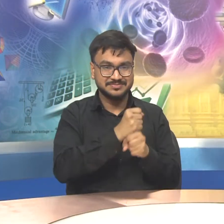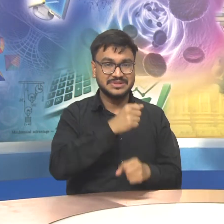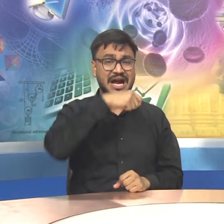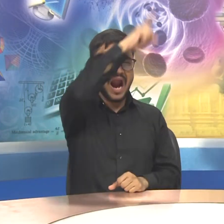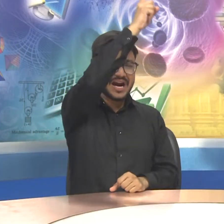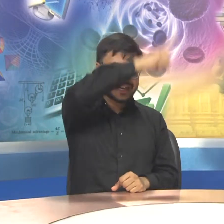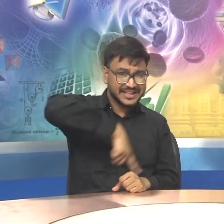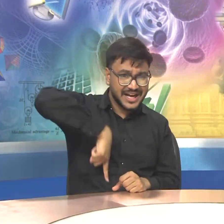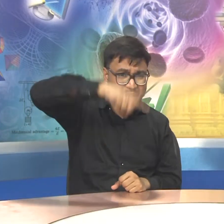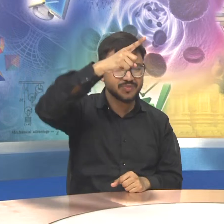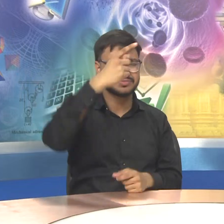Second,